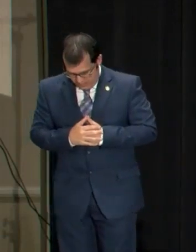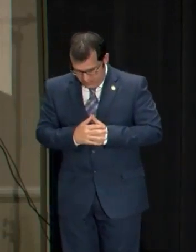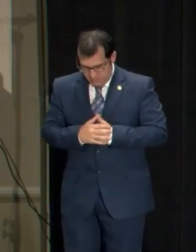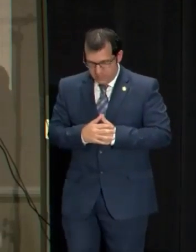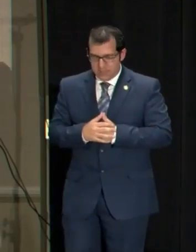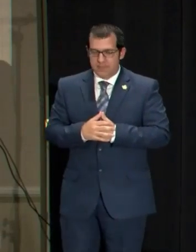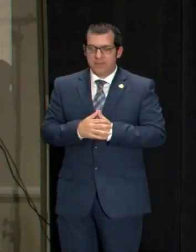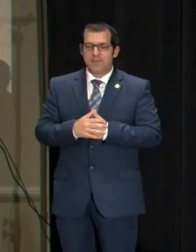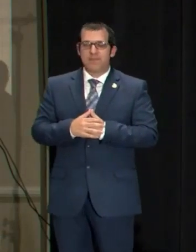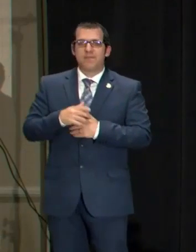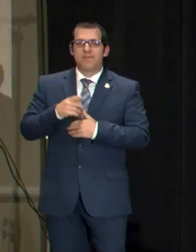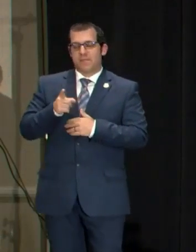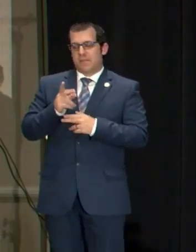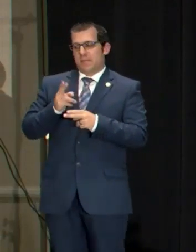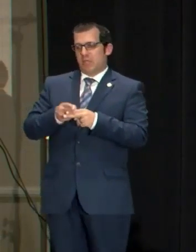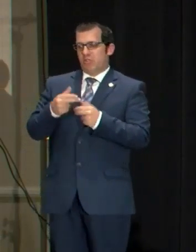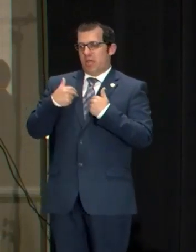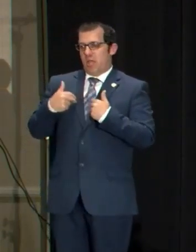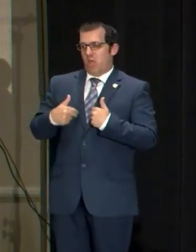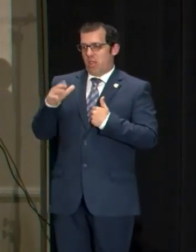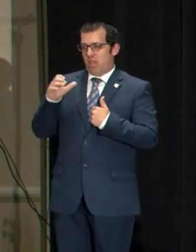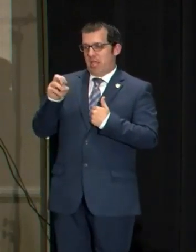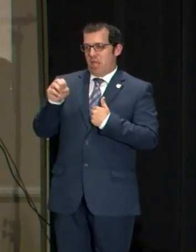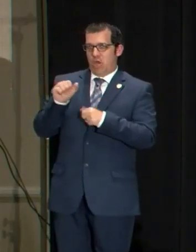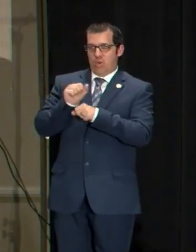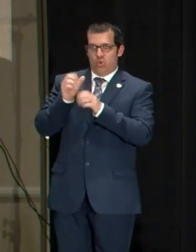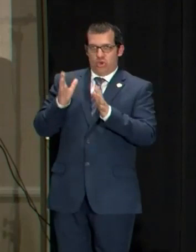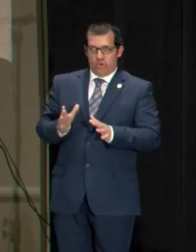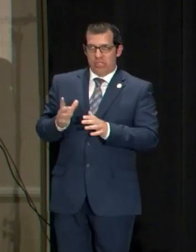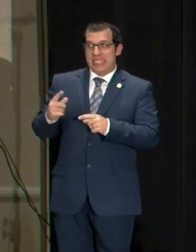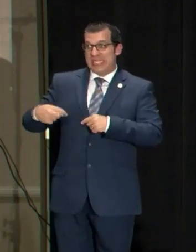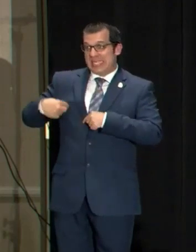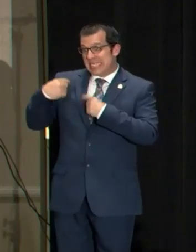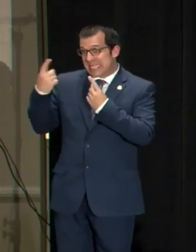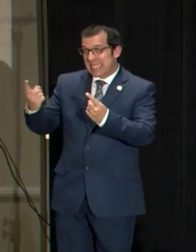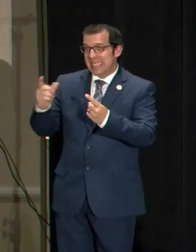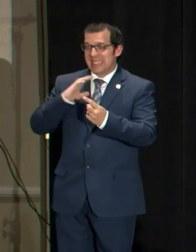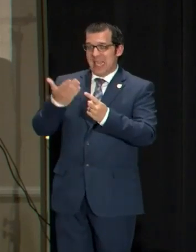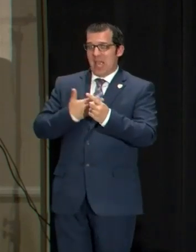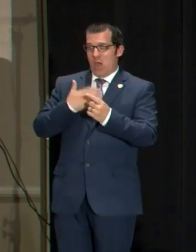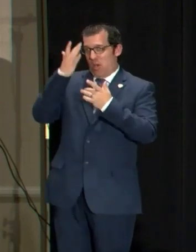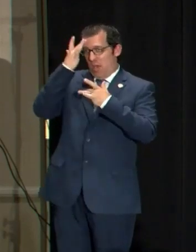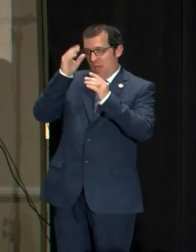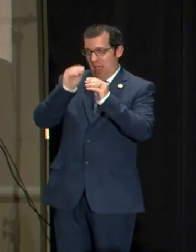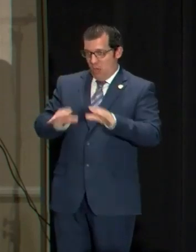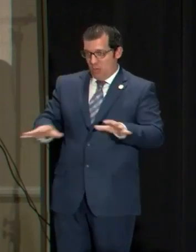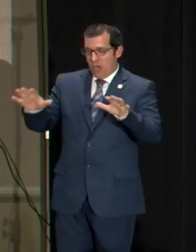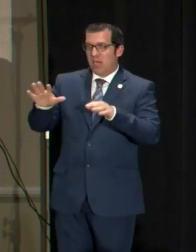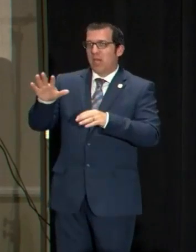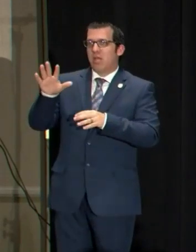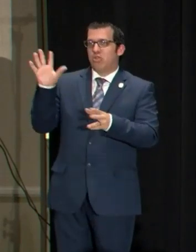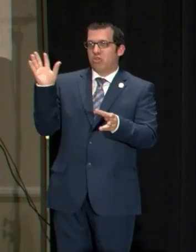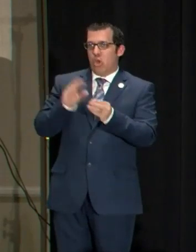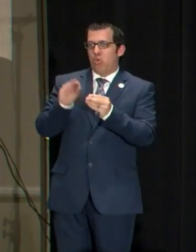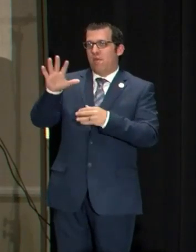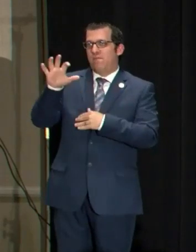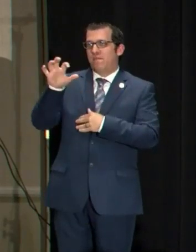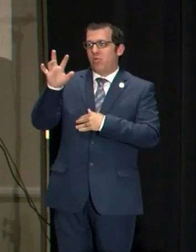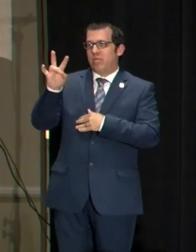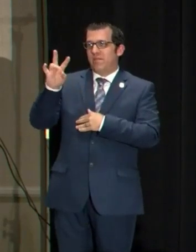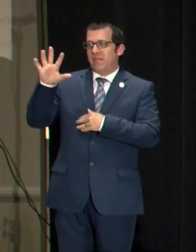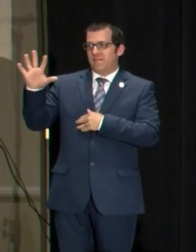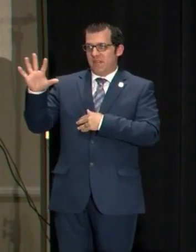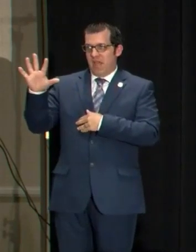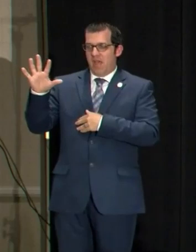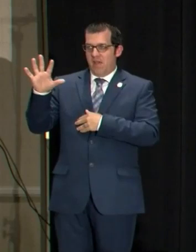The issue of healthcare workers. Since the beginning of our outbreak, we've had 575 healthcare workers